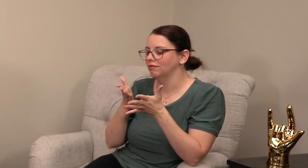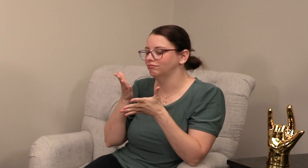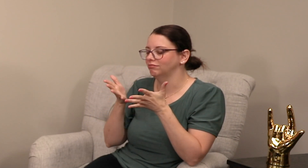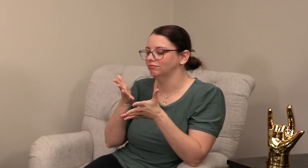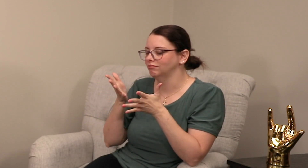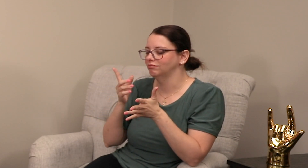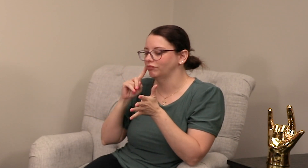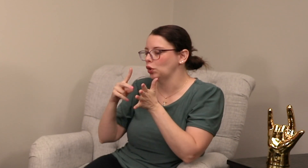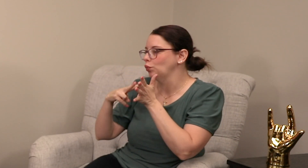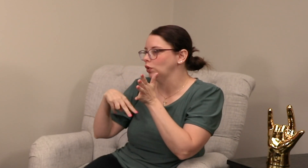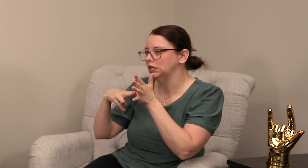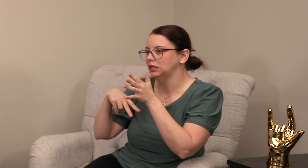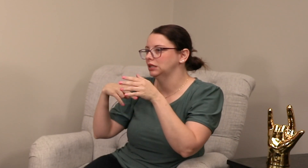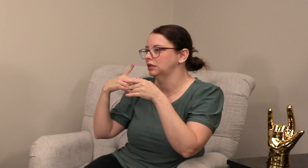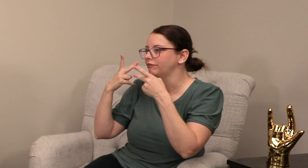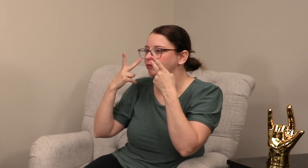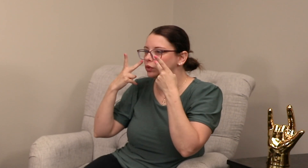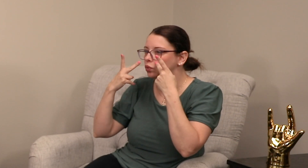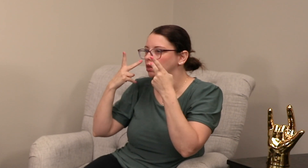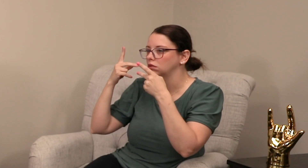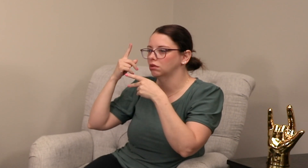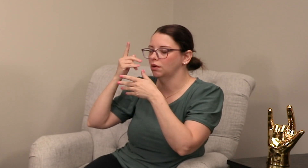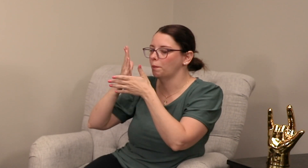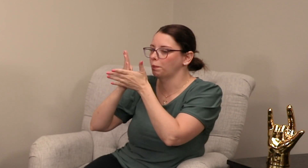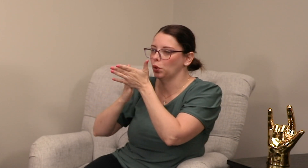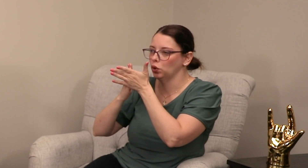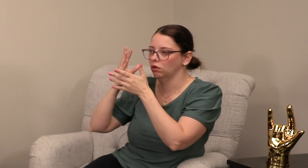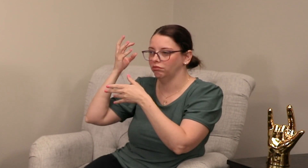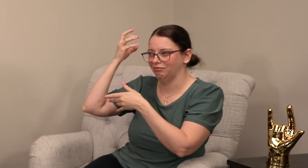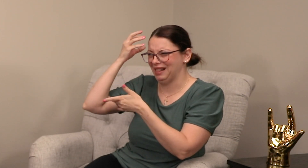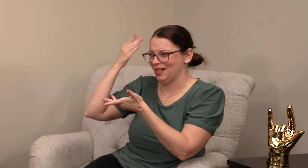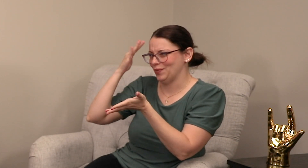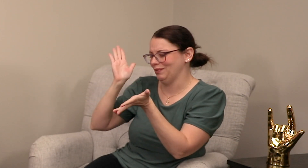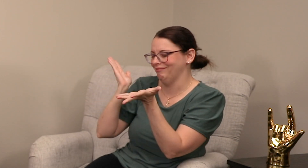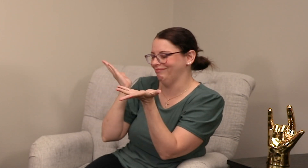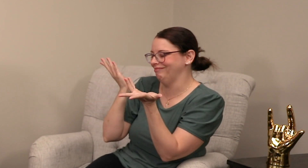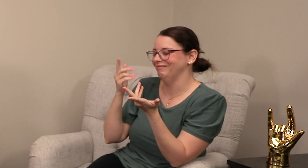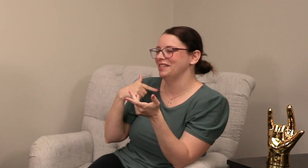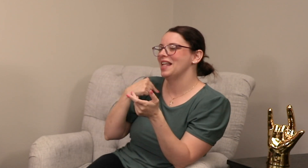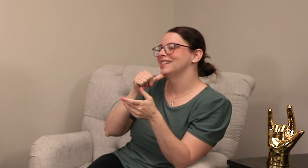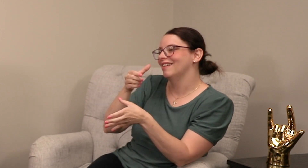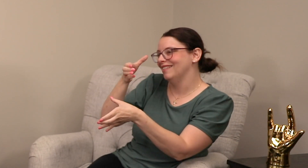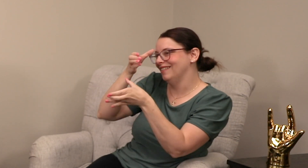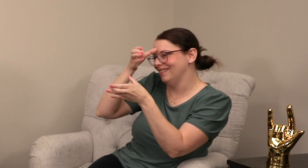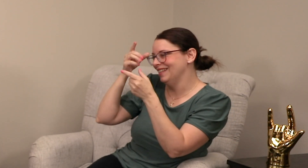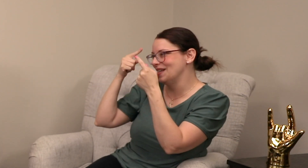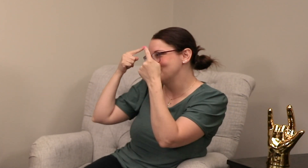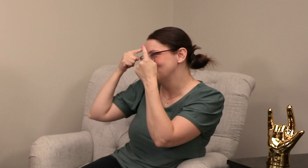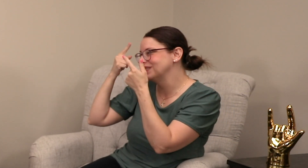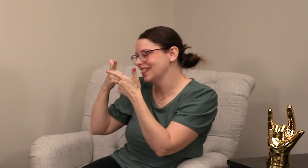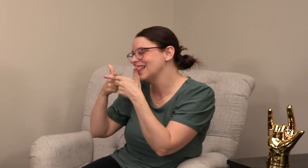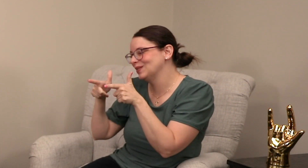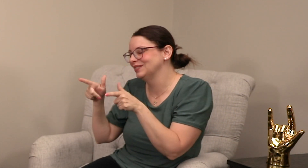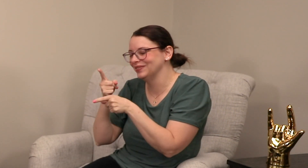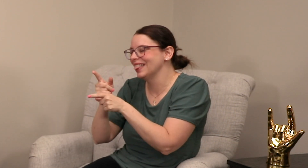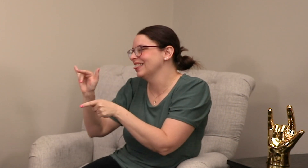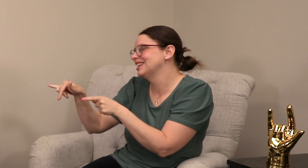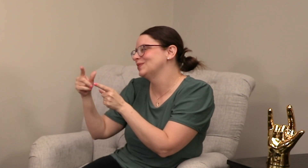for like reading and visual part like that. I don't know everything The about that, but language, the yeah, the language language.